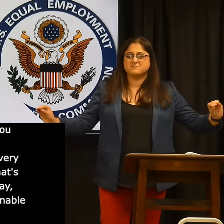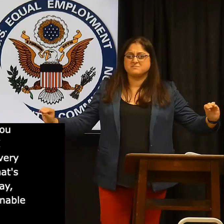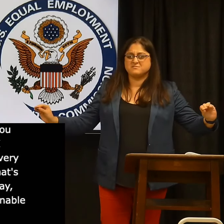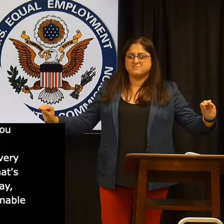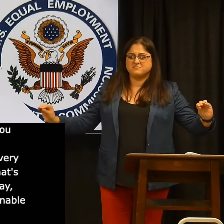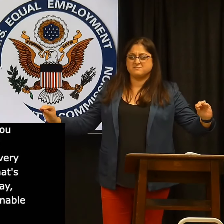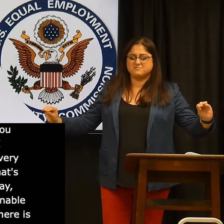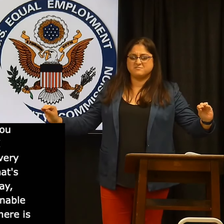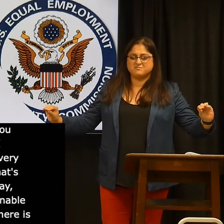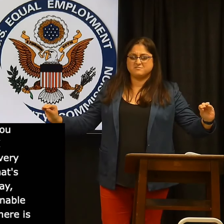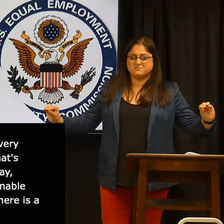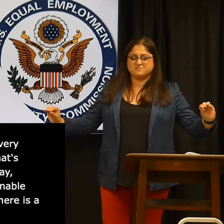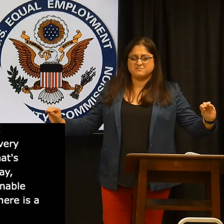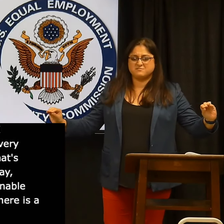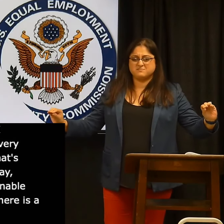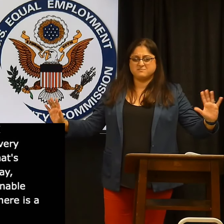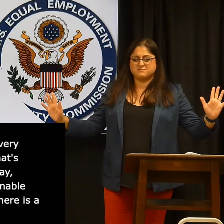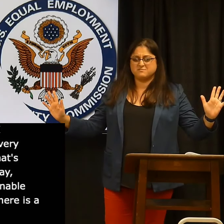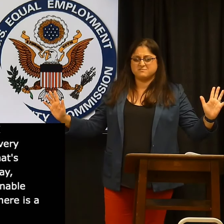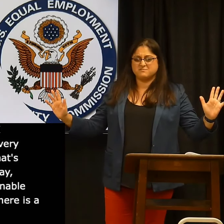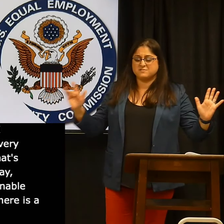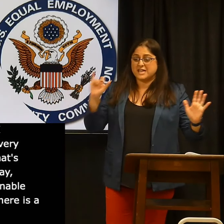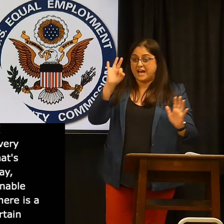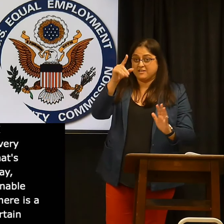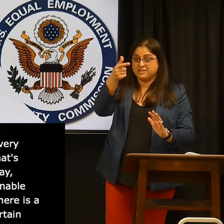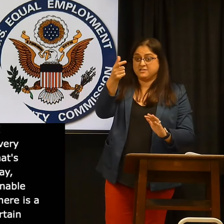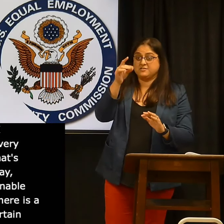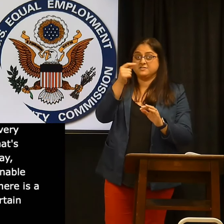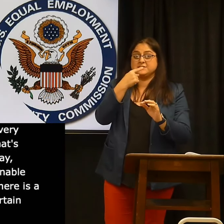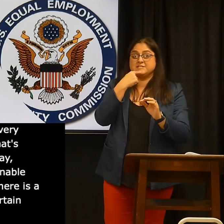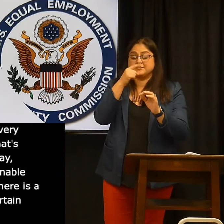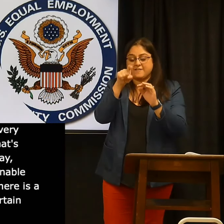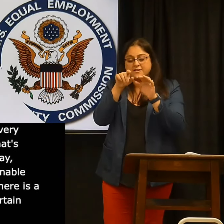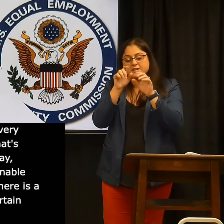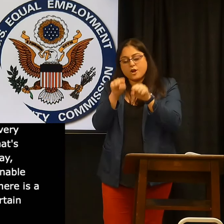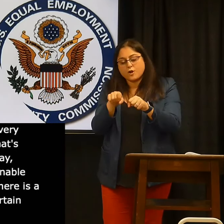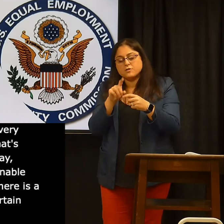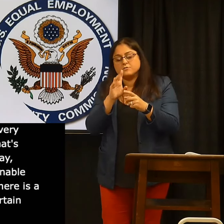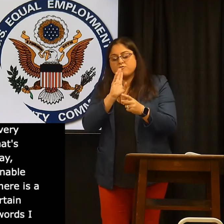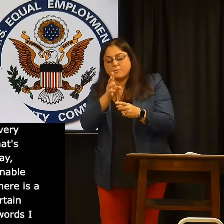certain language I got to use. There's certain words I need to say. There isn't any of that.